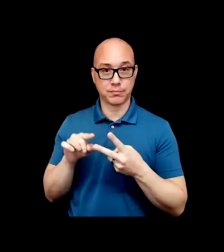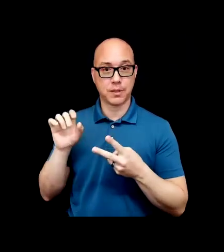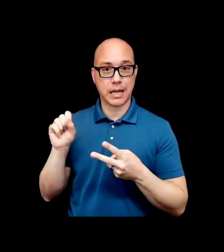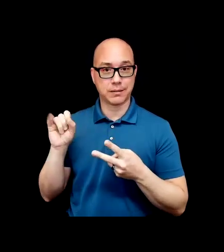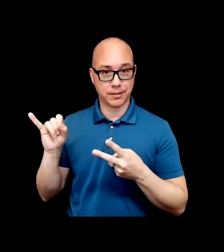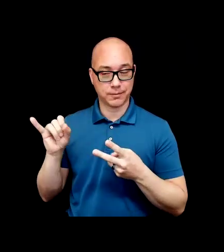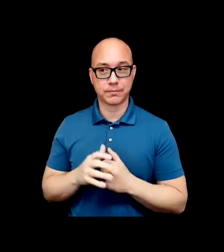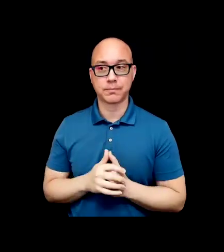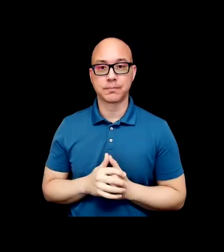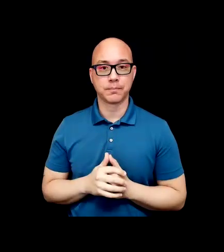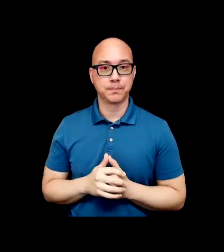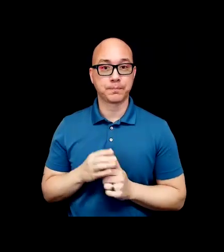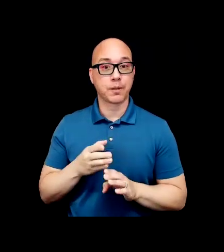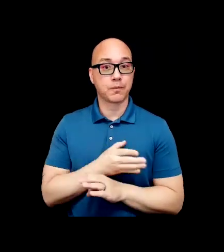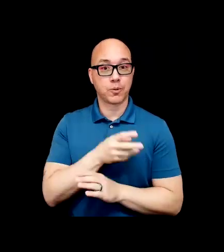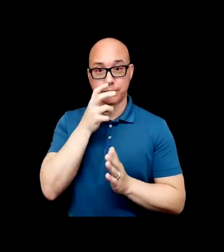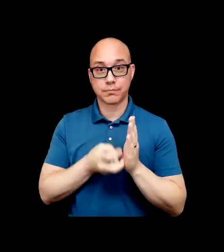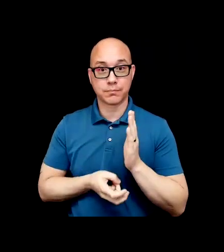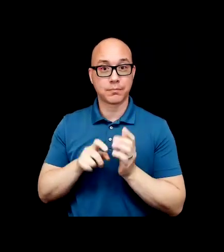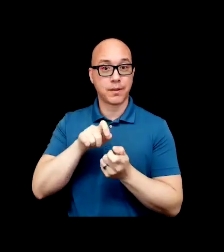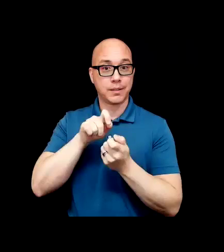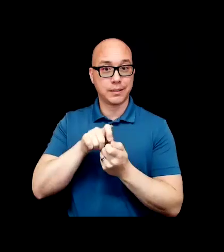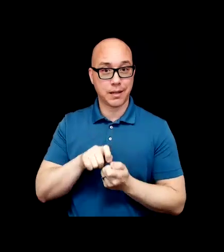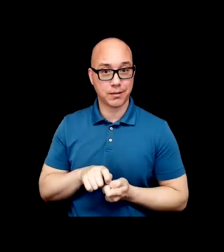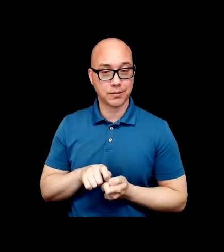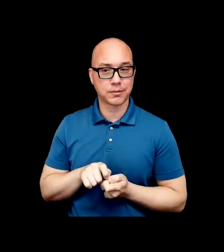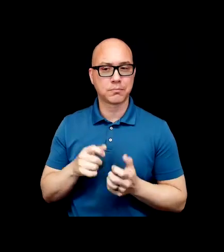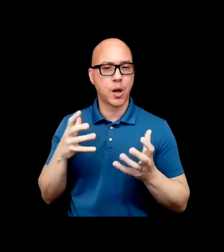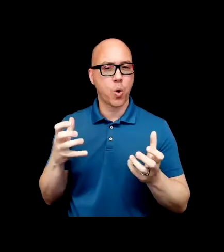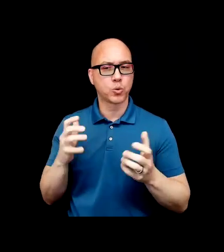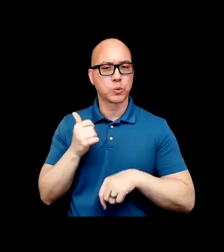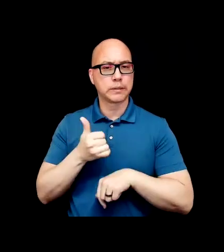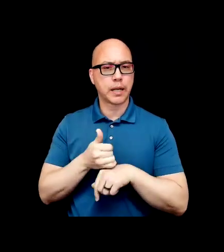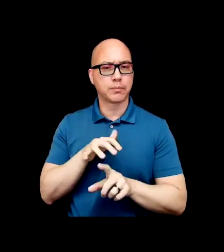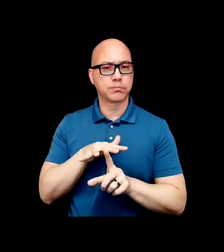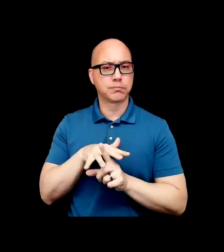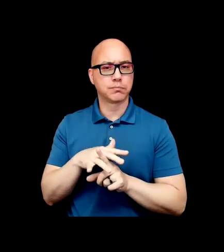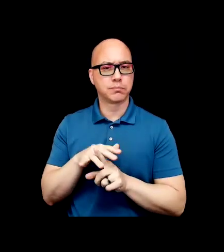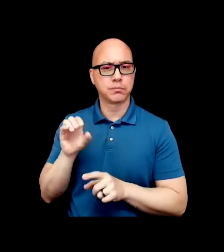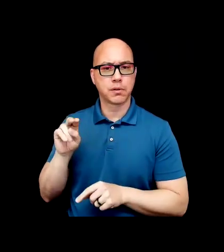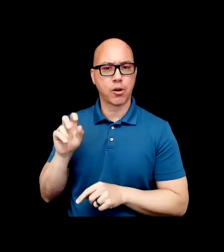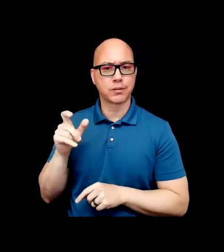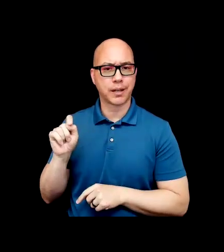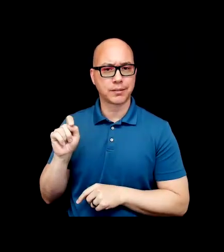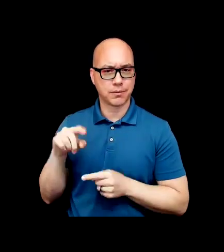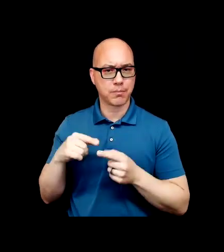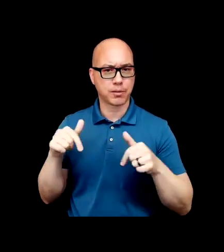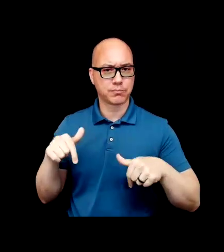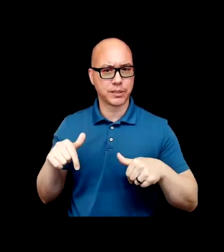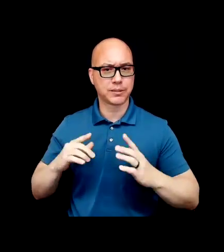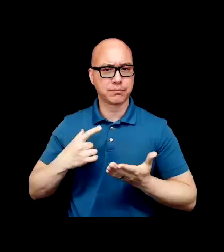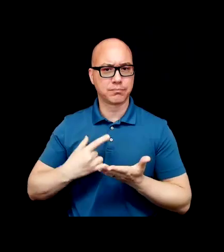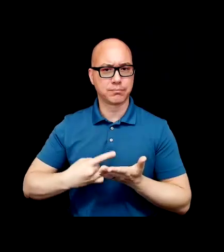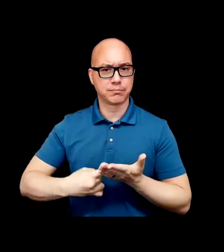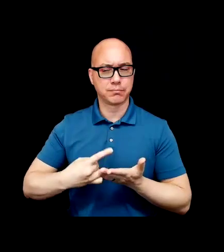But before we dive into those details, I just want to take a moment and frame this conversation, the part that I'm sharing with you. So